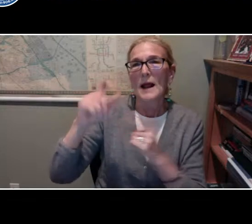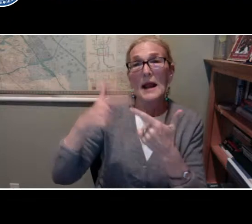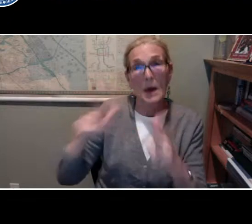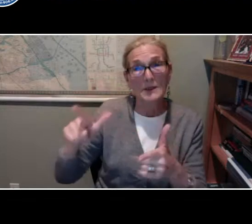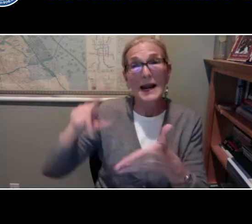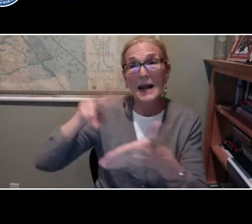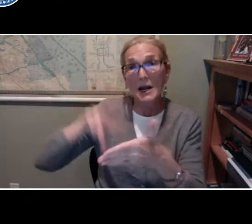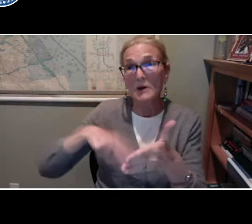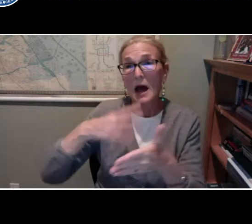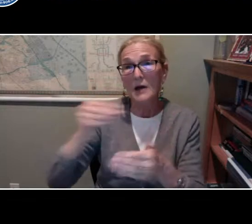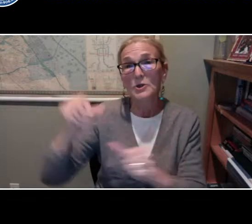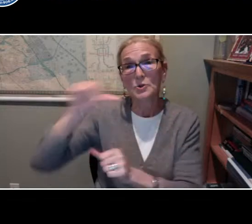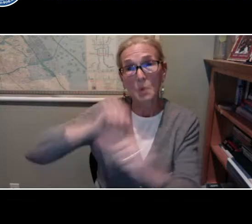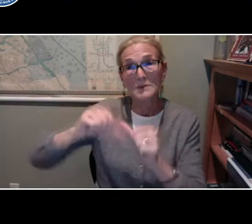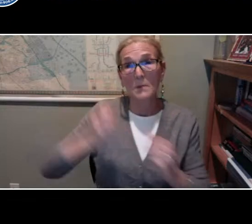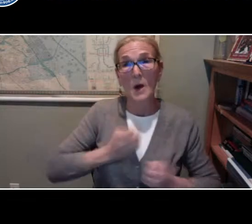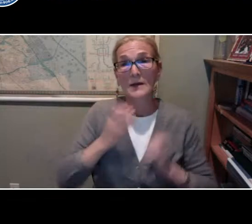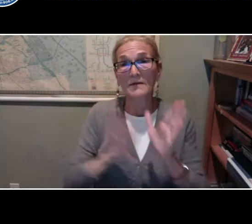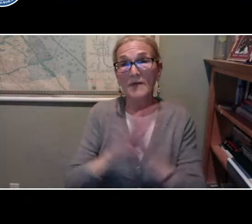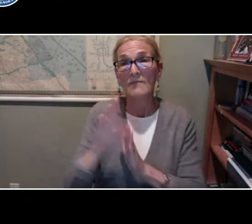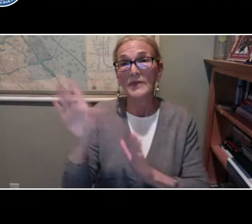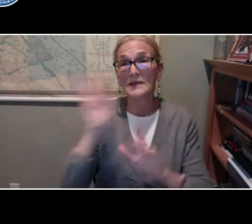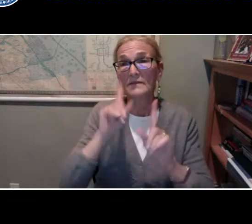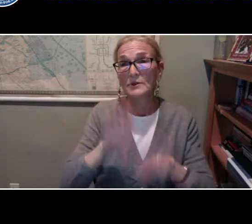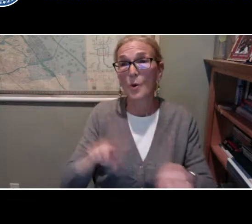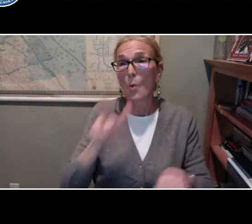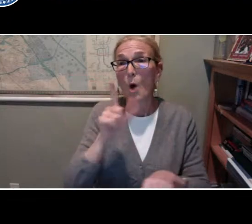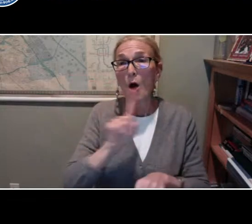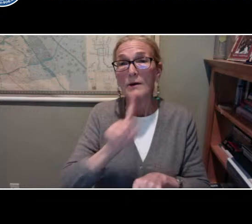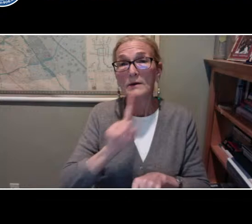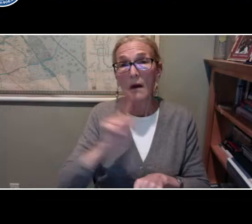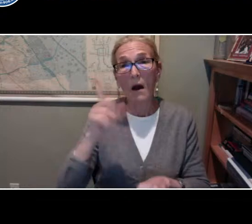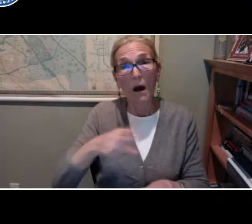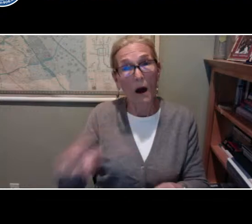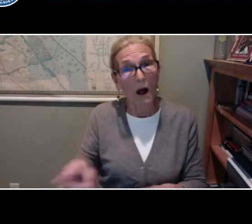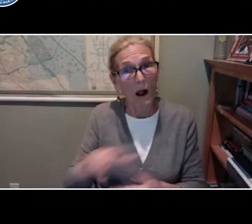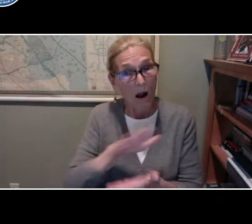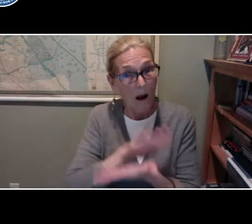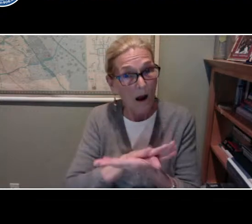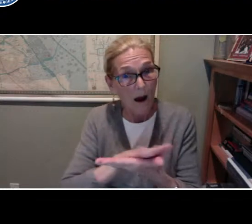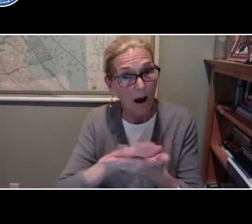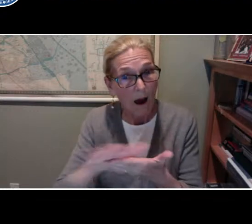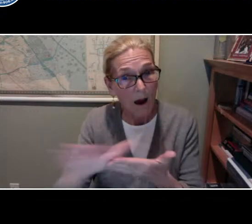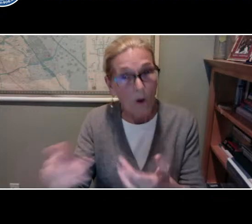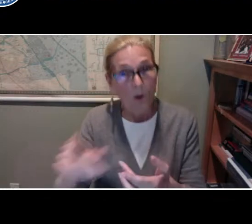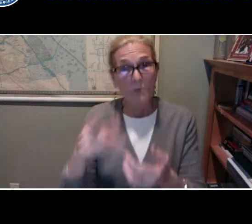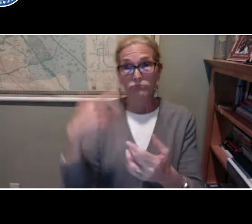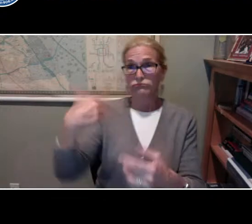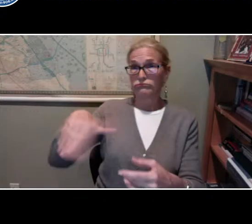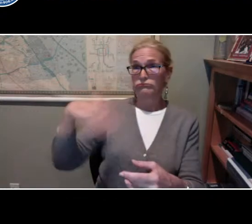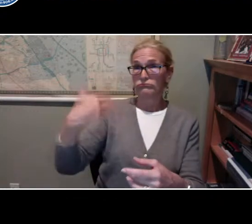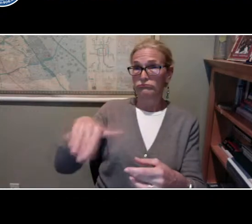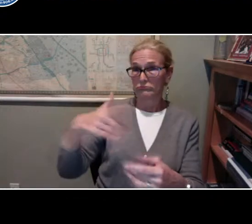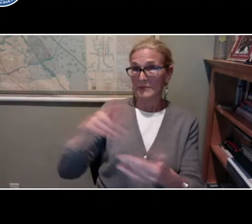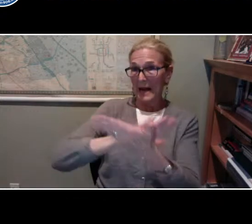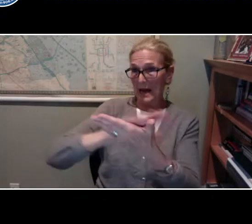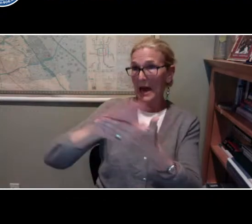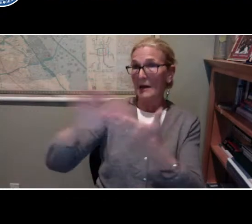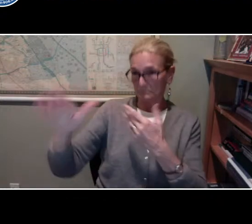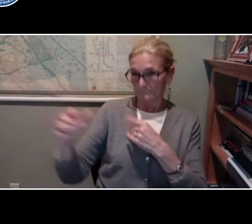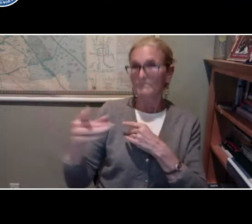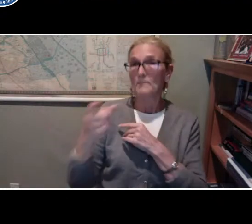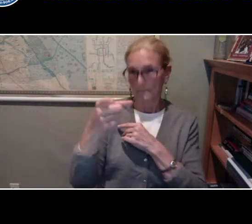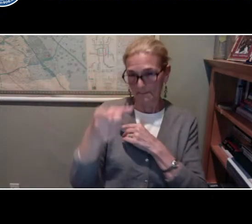families to optimize the language, literacy, and social emotional development of their children who are deaf and hard of